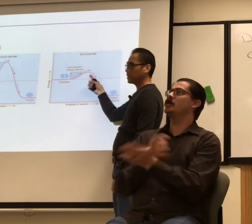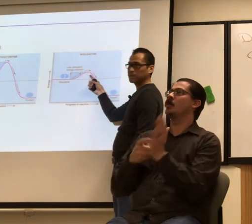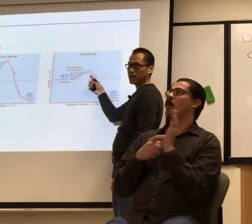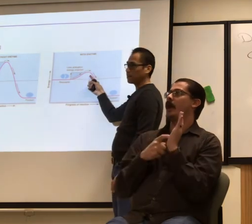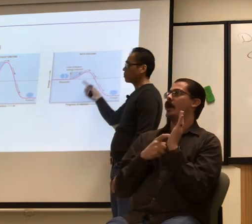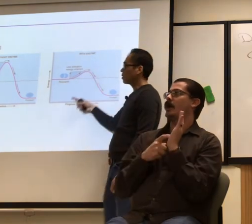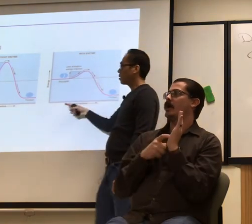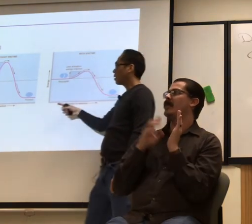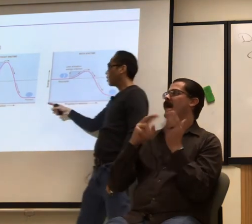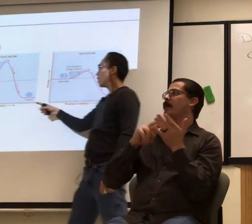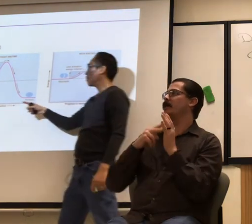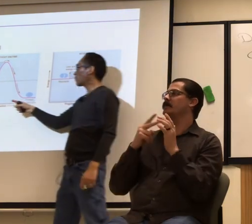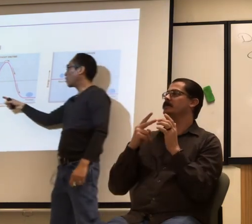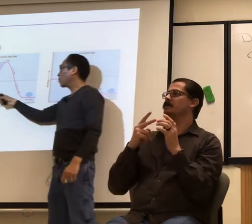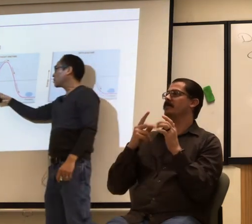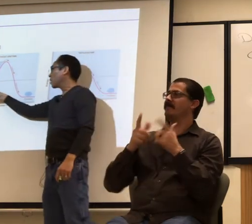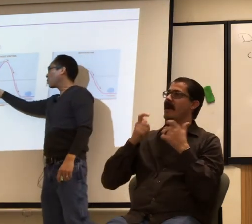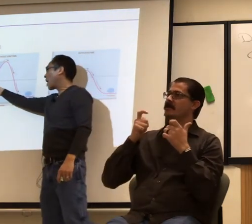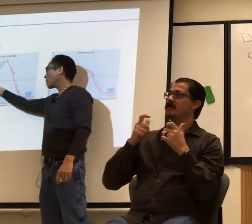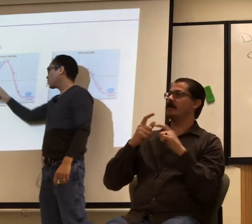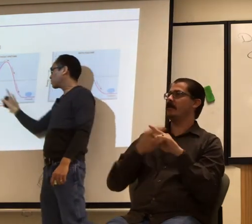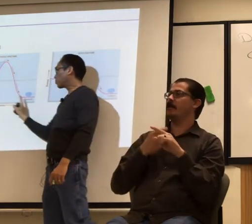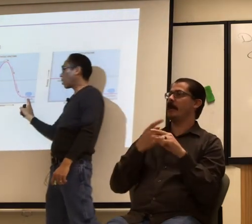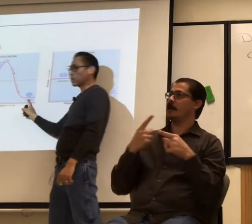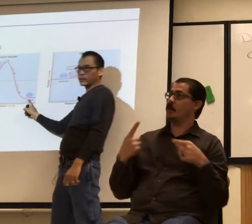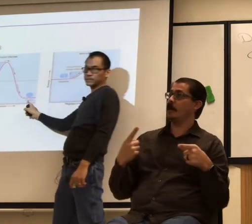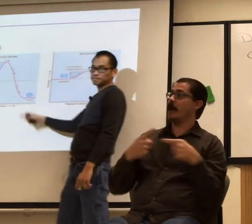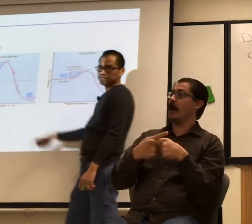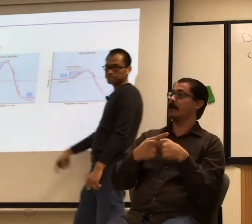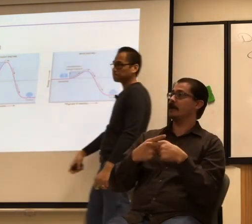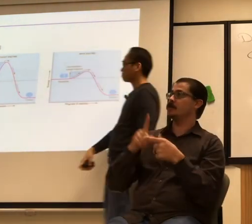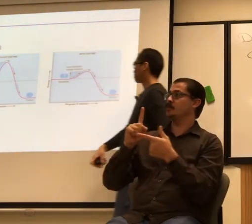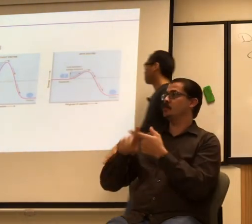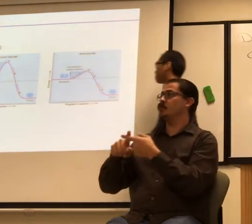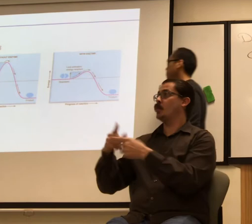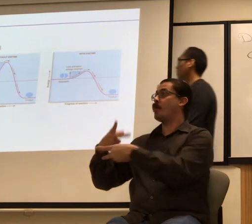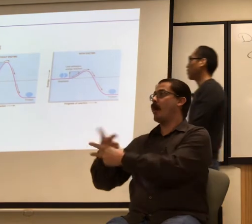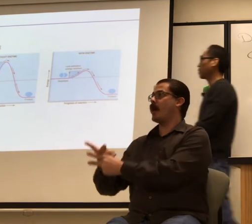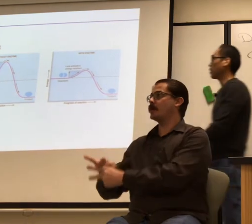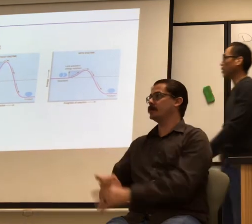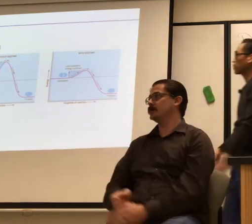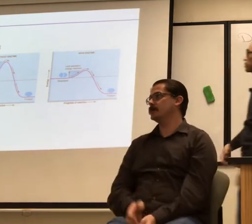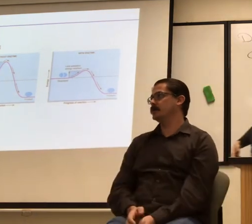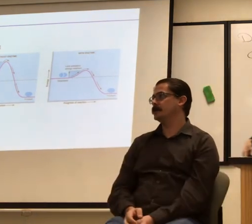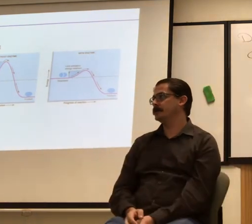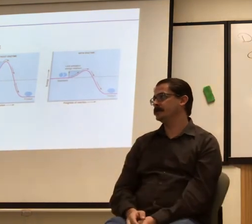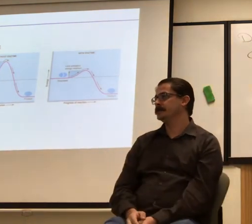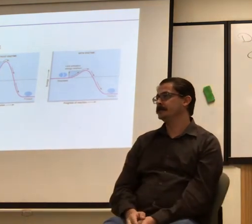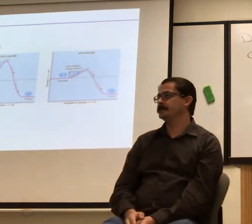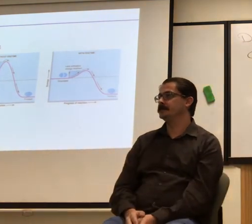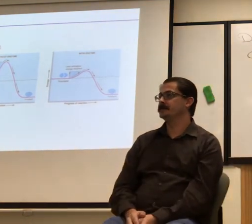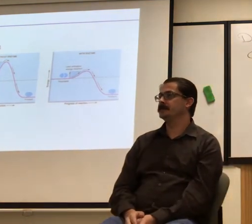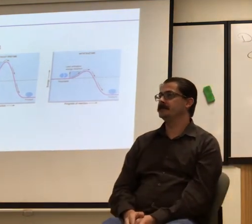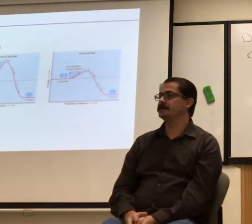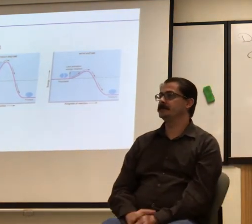it speeds it up from, say, reactants to product. Okay.